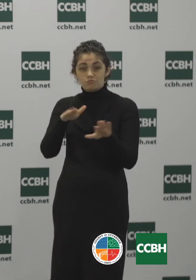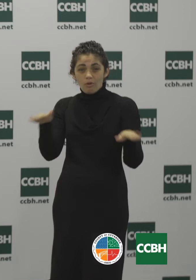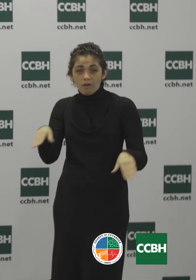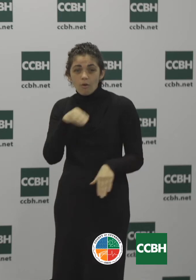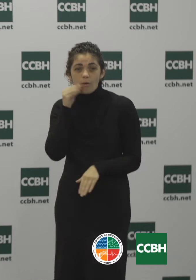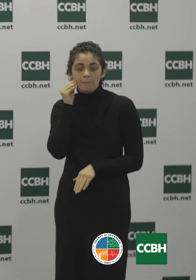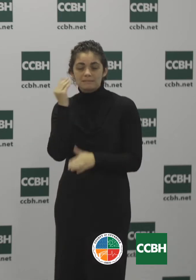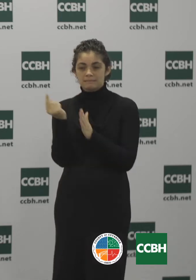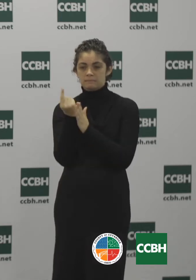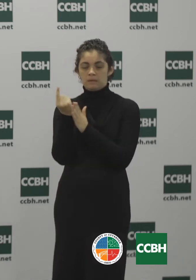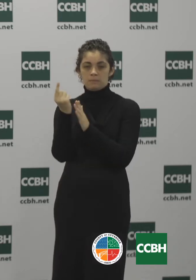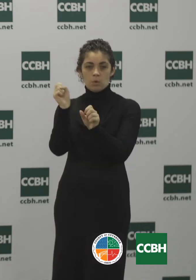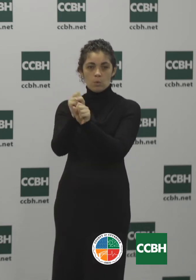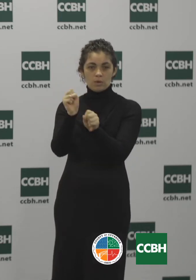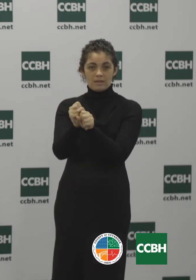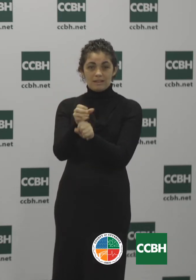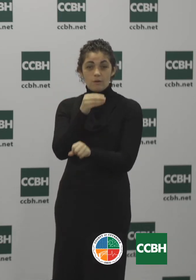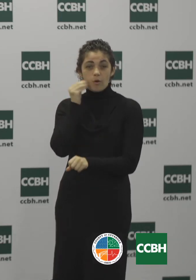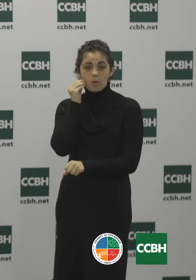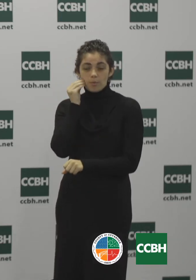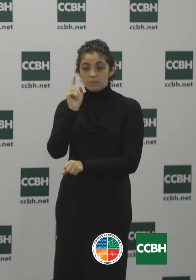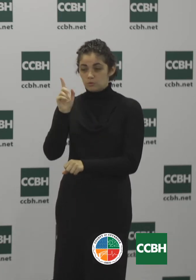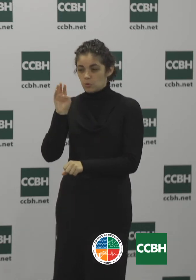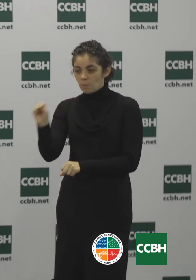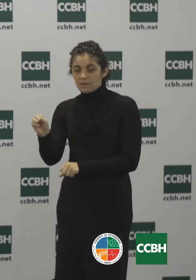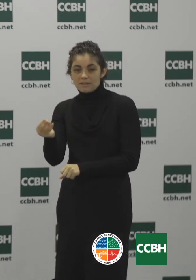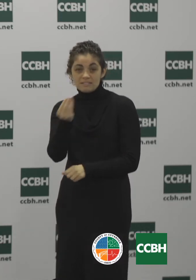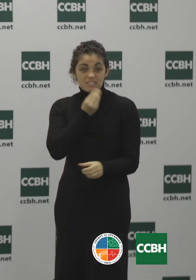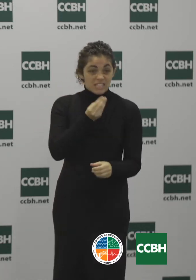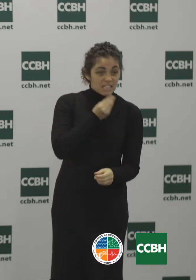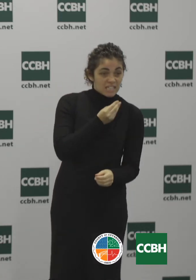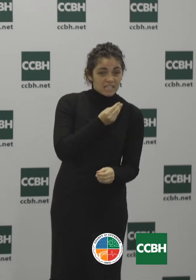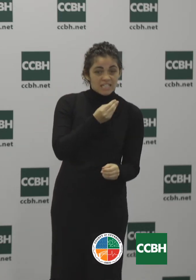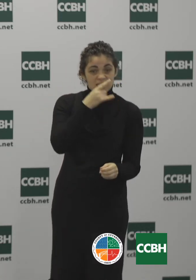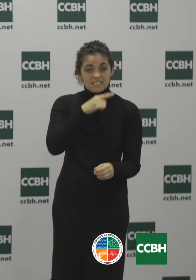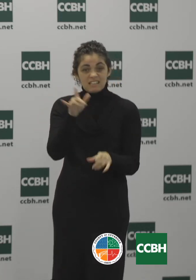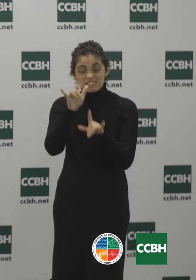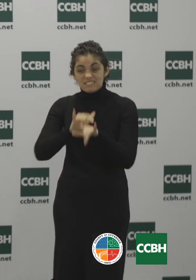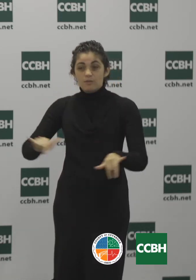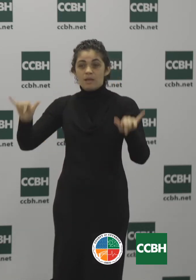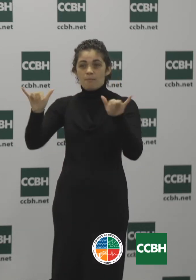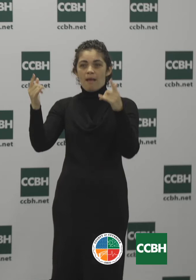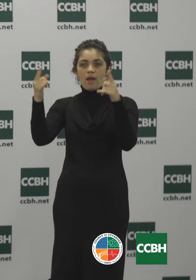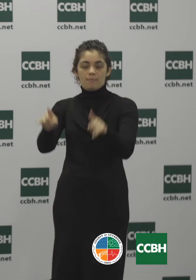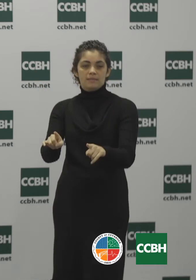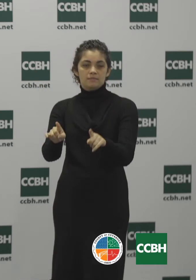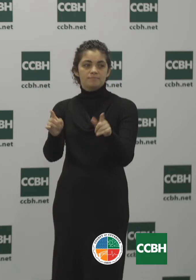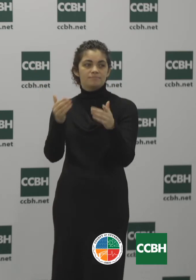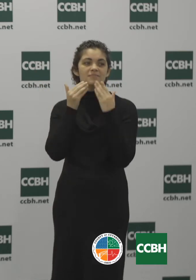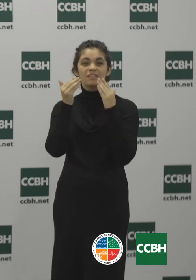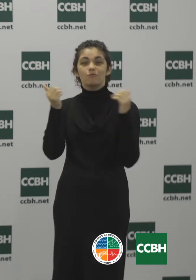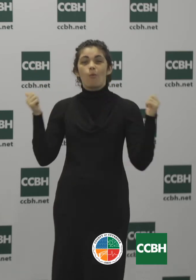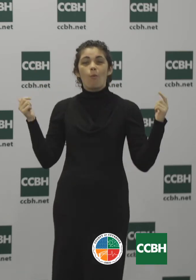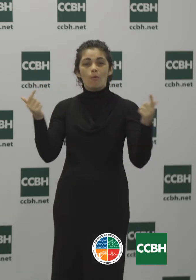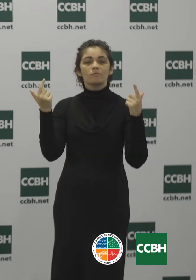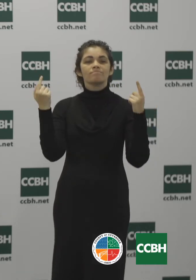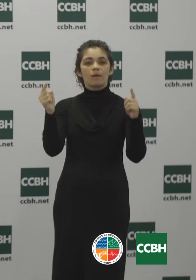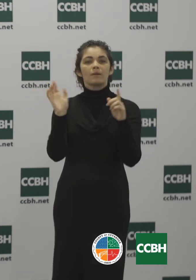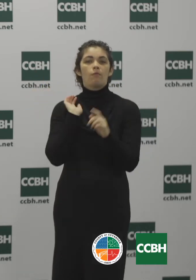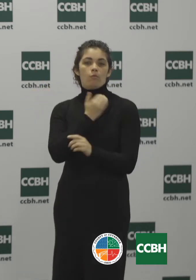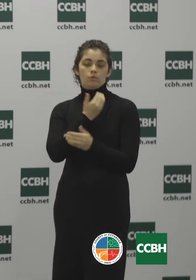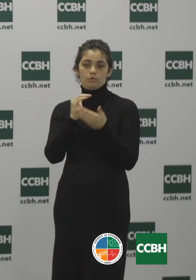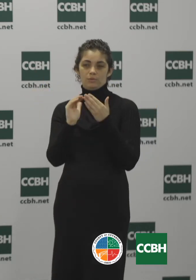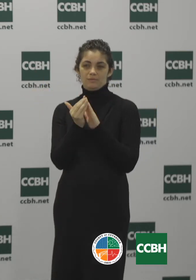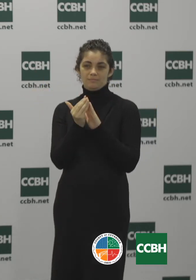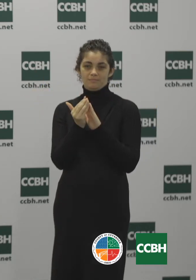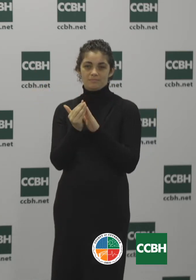Some of you are working from home on Zoom and feeding kids and educating them at the same time. And we thank you for all you do for our community, and